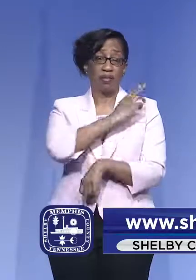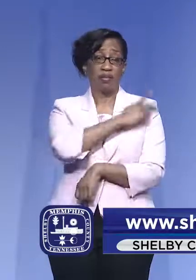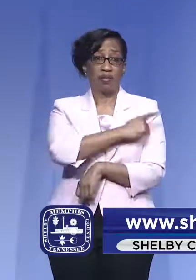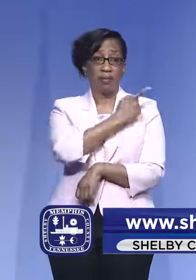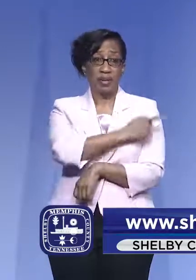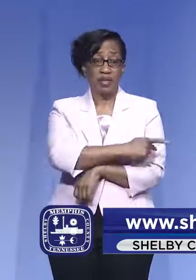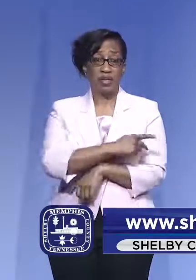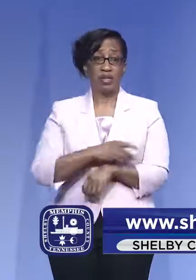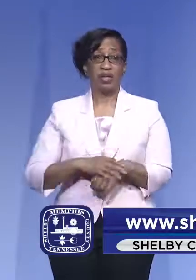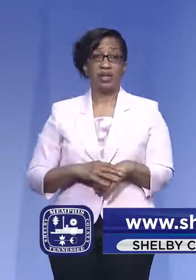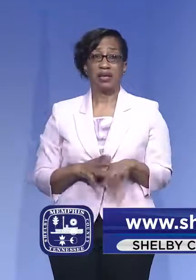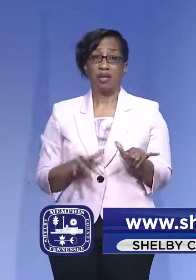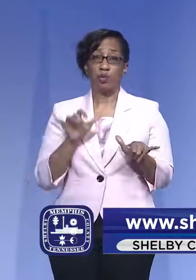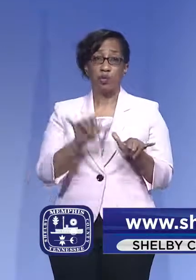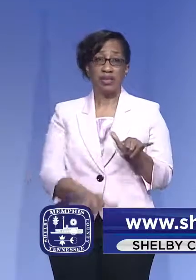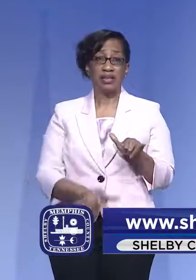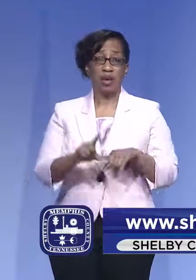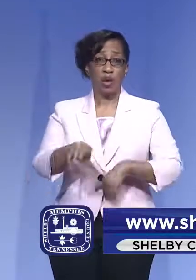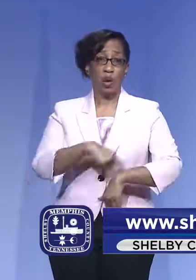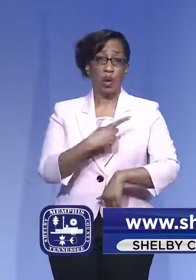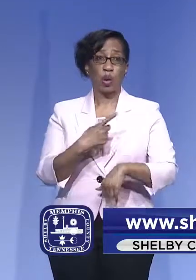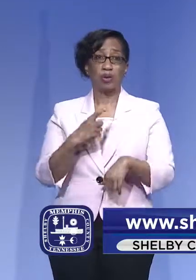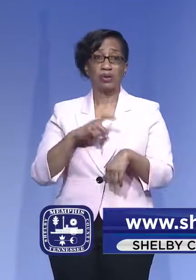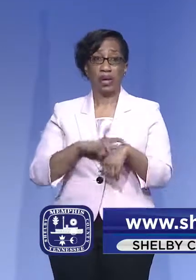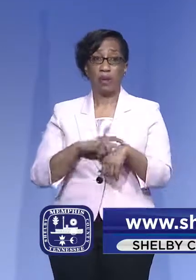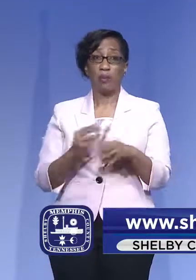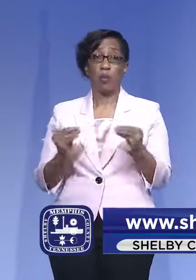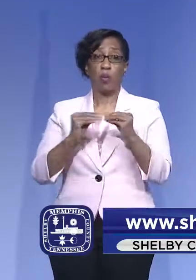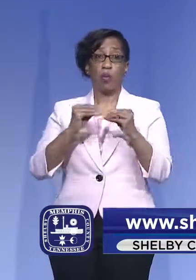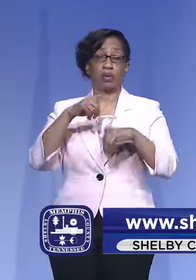those patients would stay there for a longer period of time.